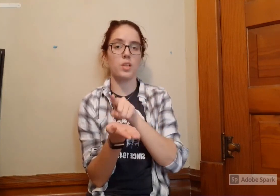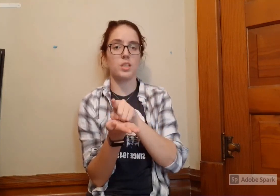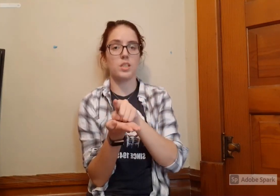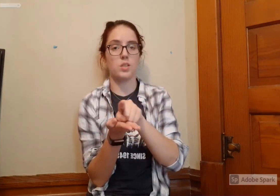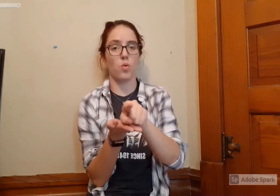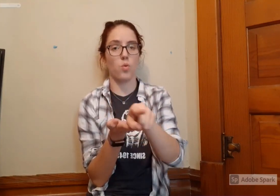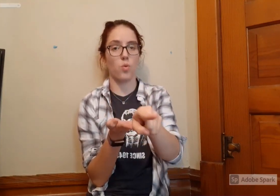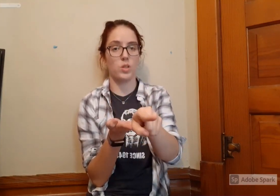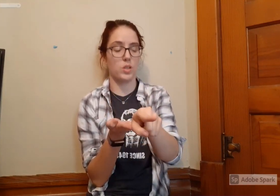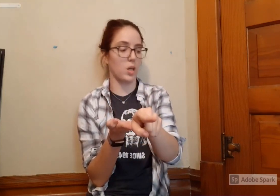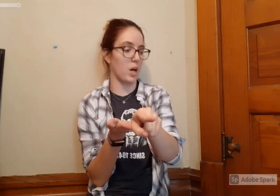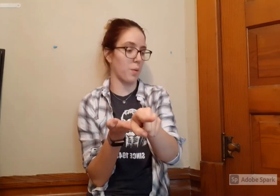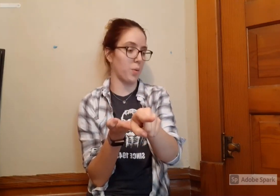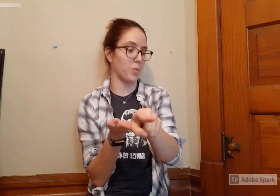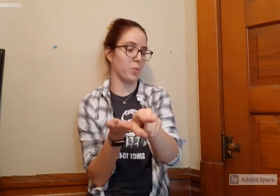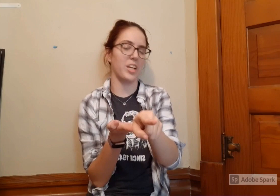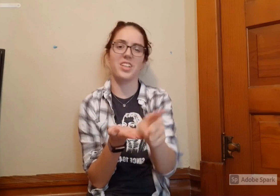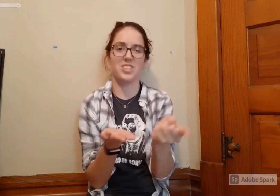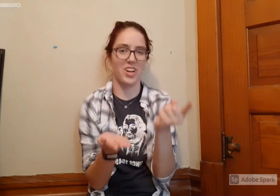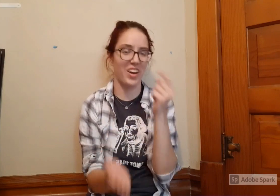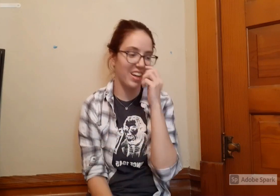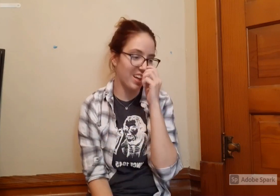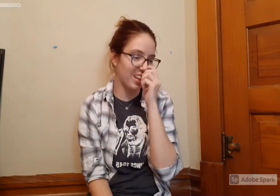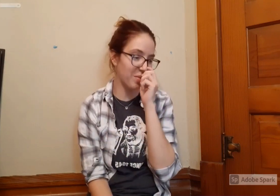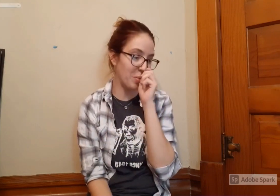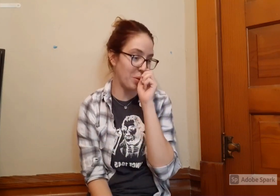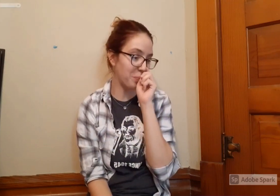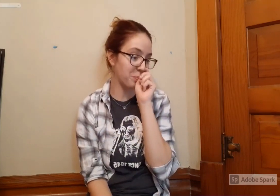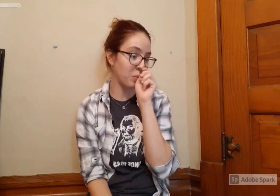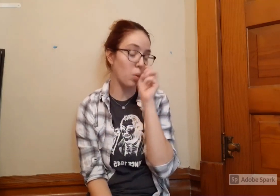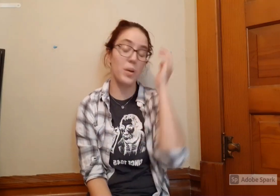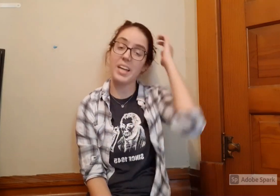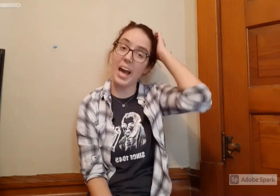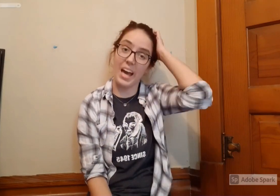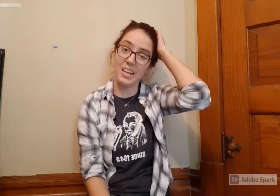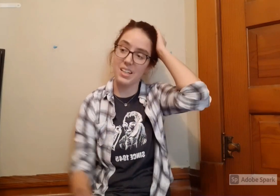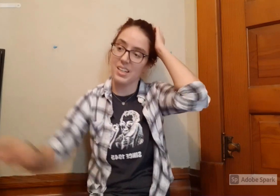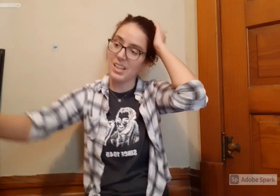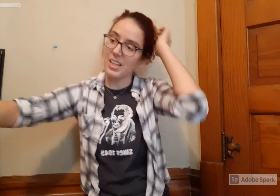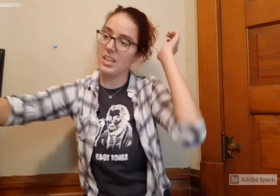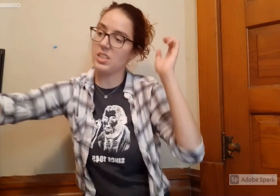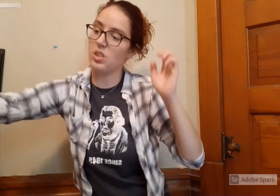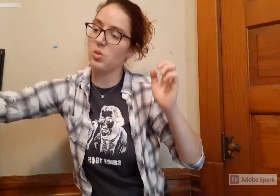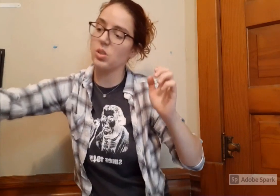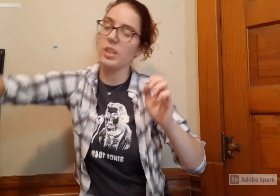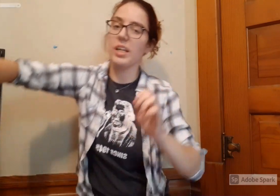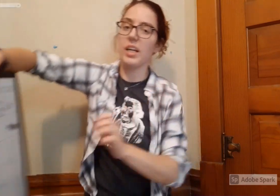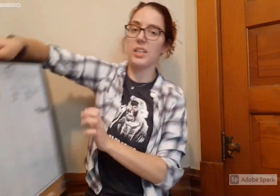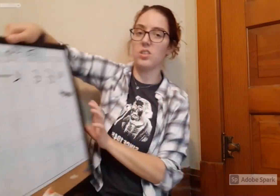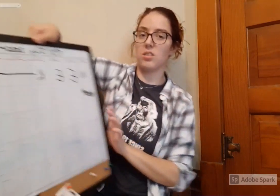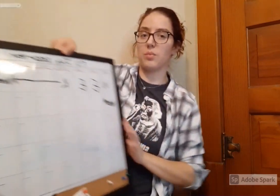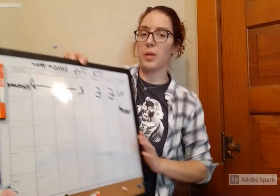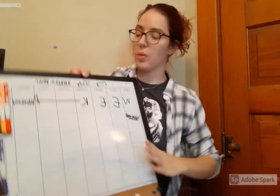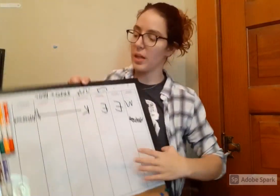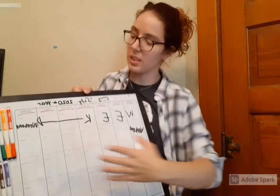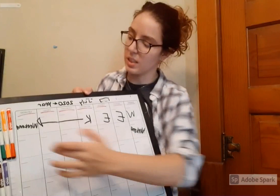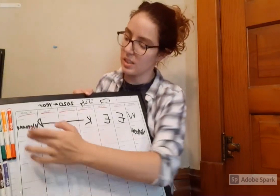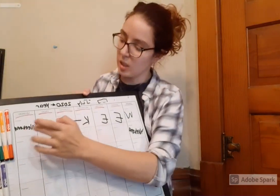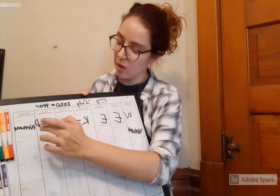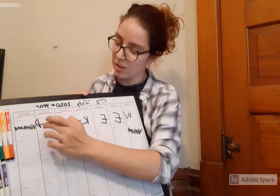is week. Sorry. Remember. Weekend is usually, people like to consider it starts